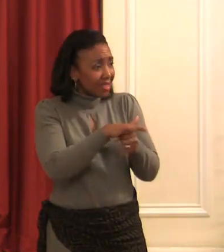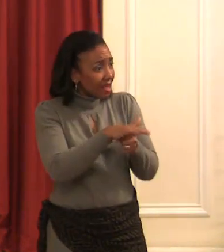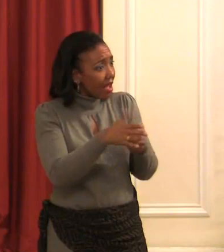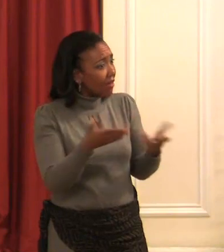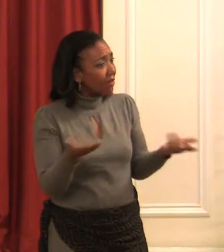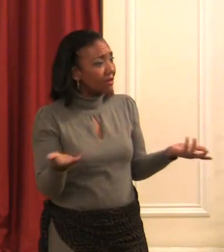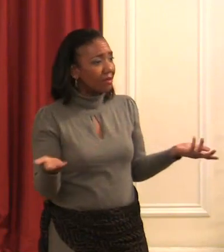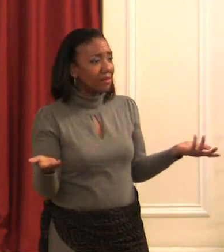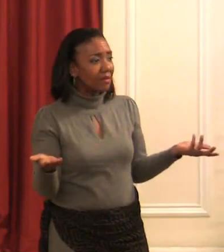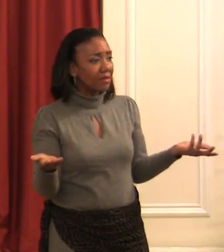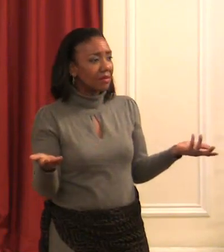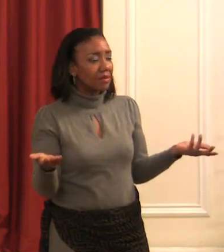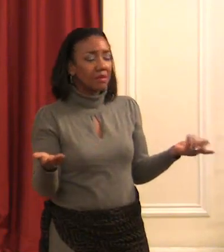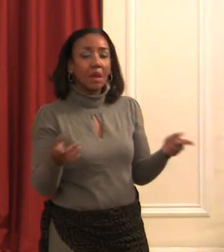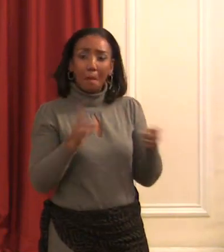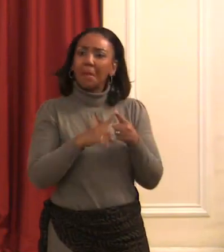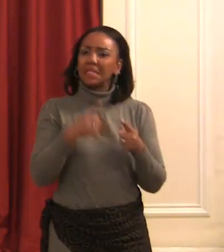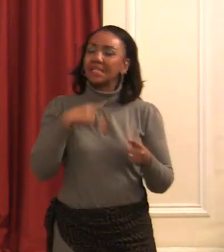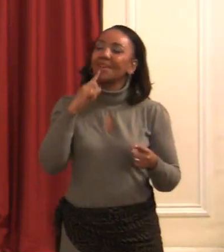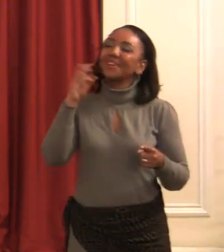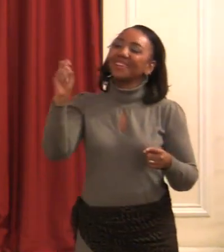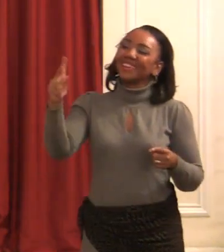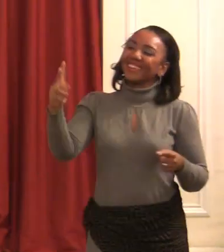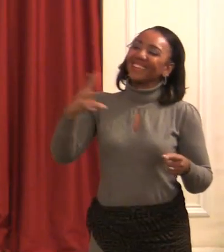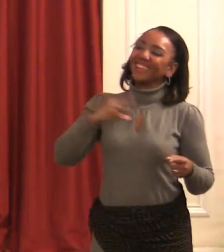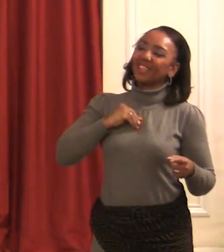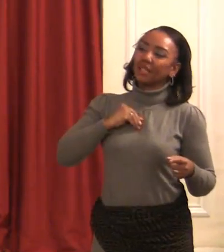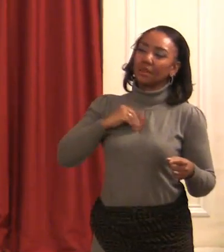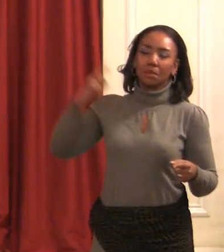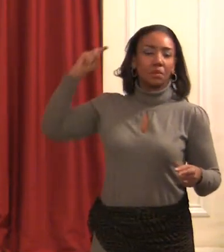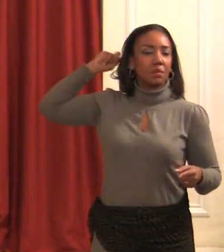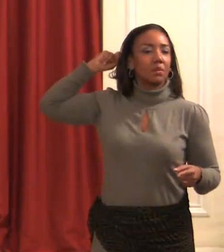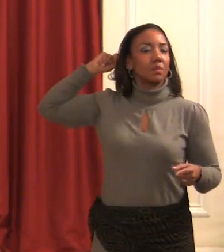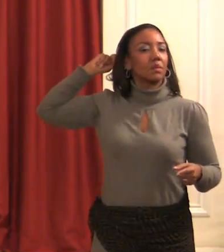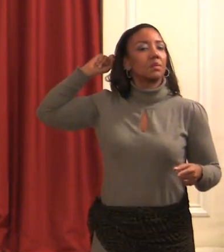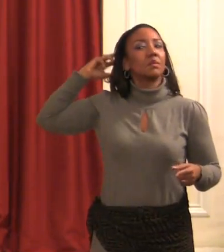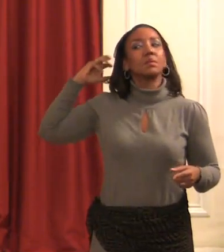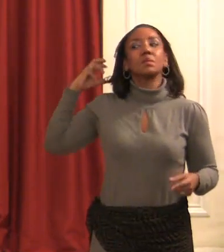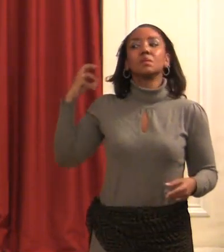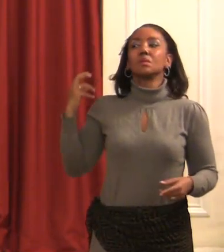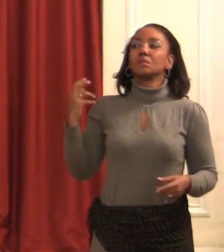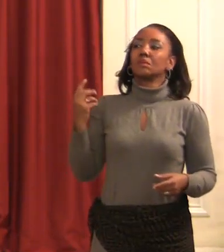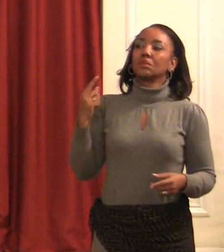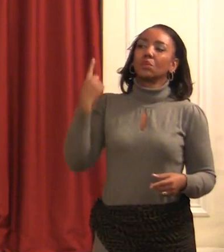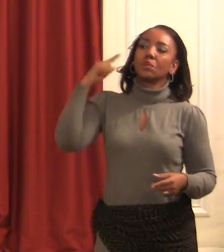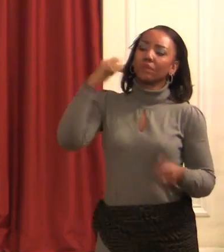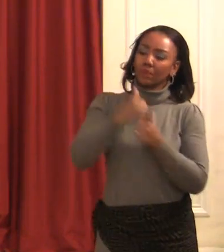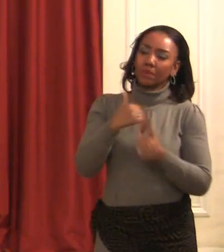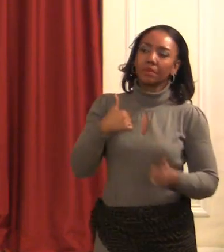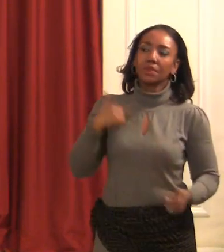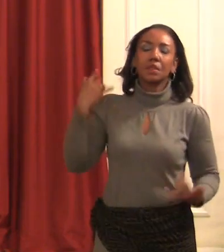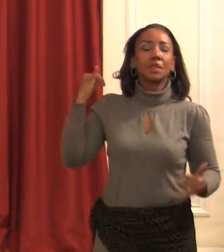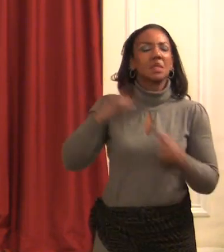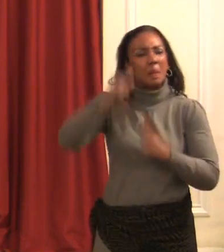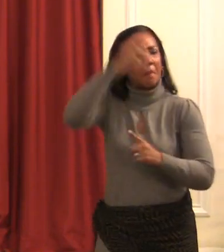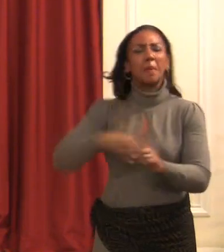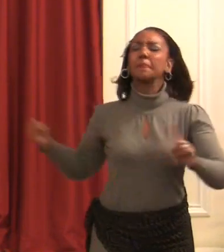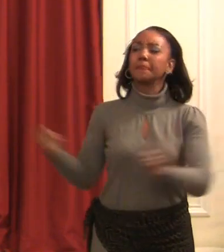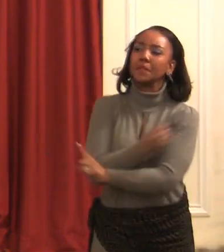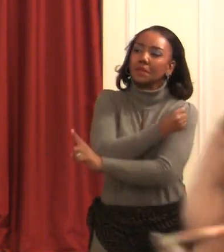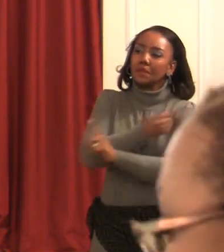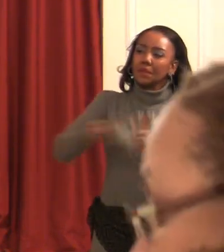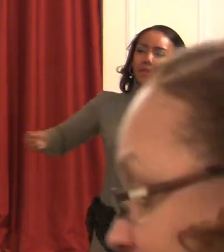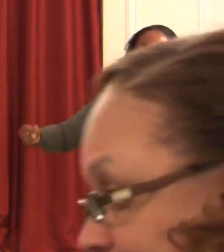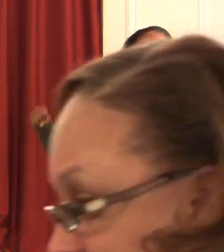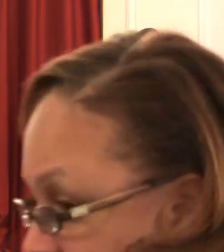enough? They said it was, but it wasn't, and they didn't know why. So the men beat her for